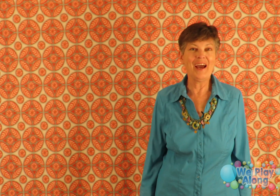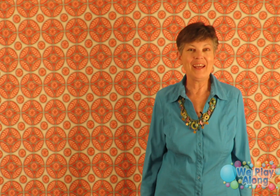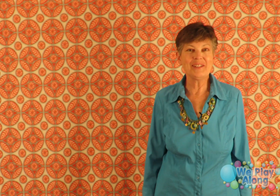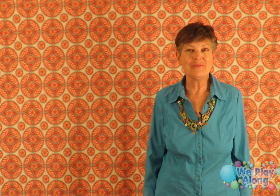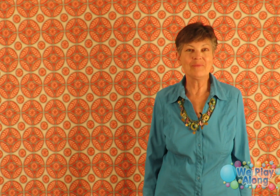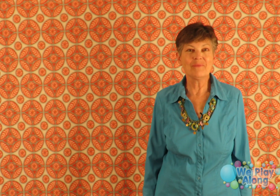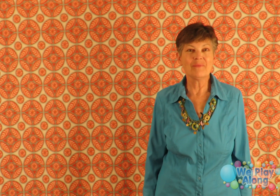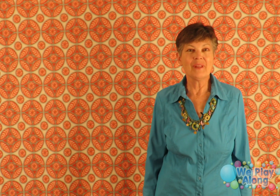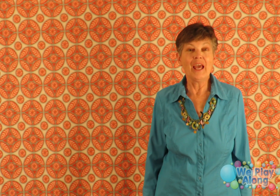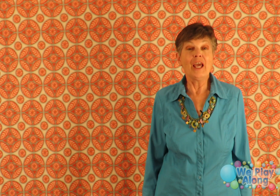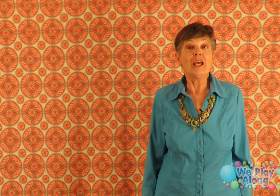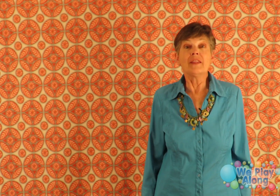night.